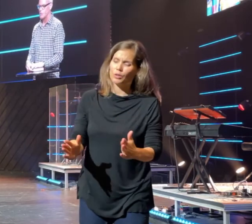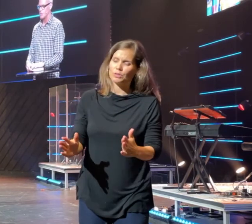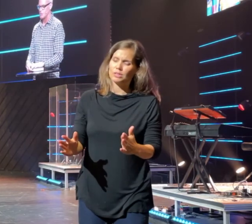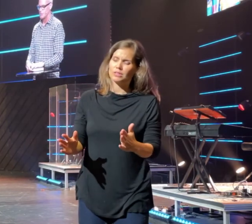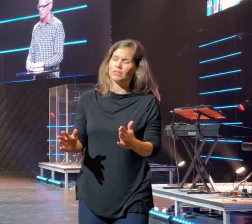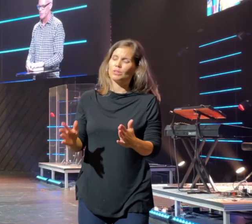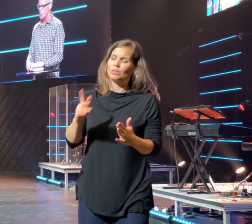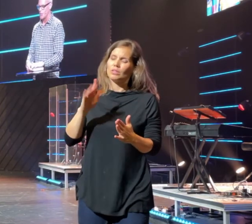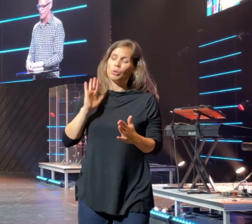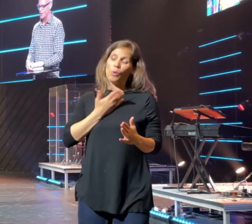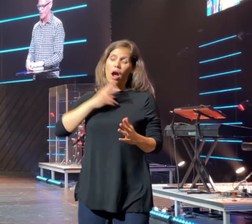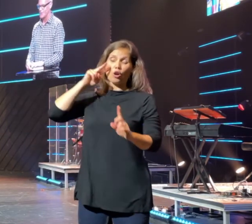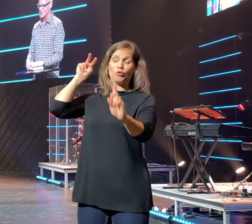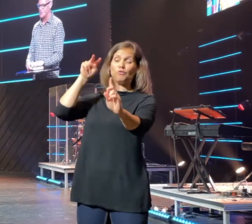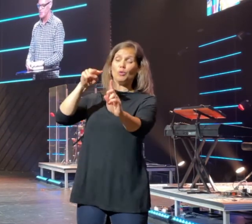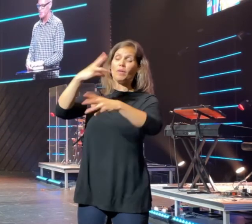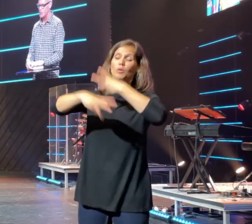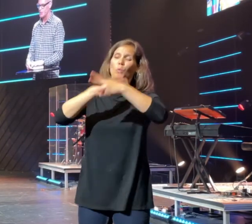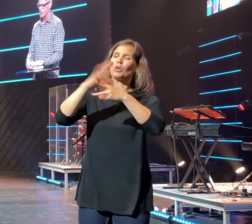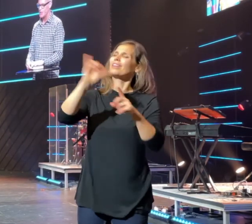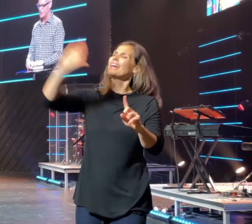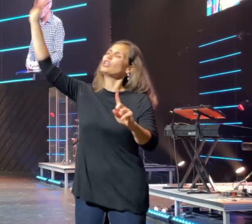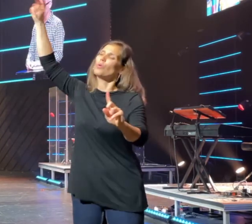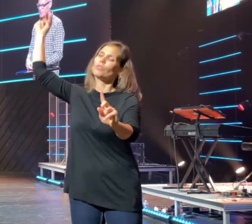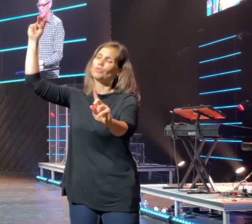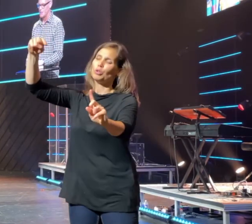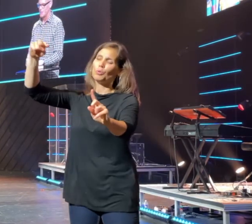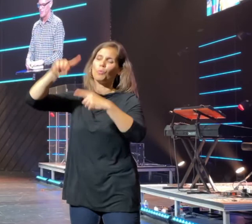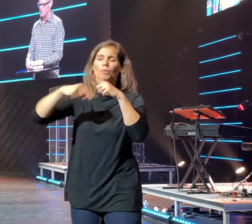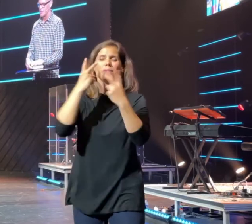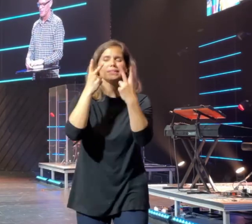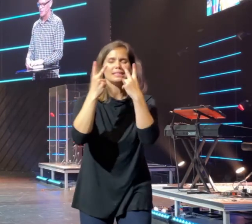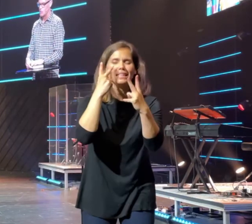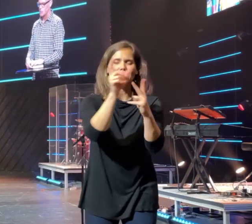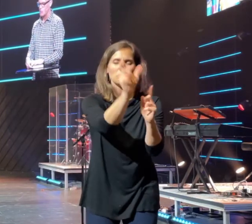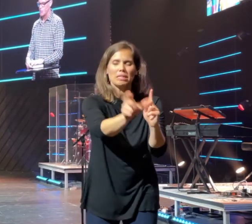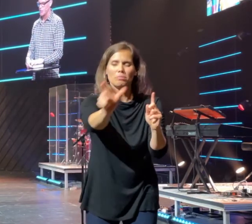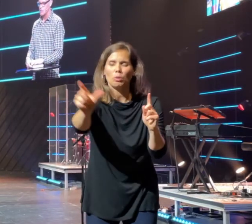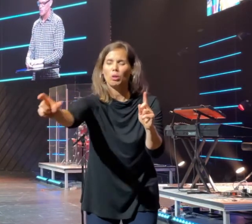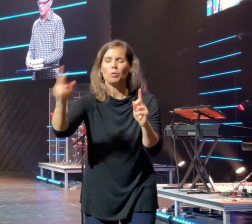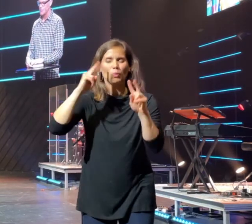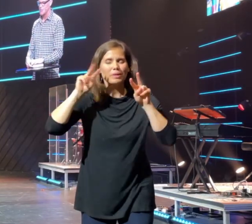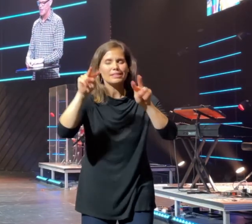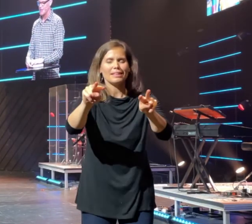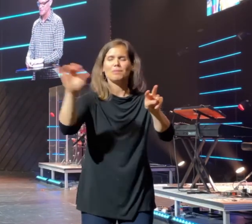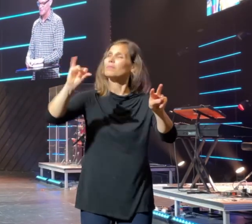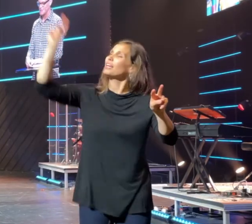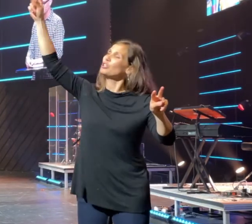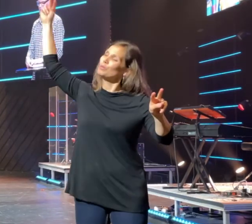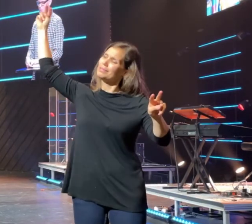you do, more anyway, who see people the way that you do, and Lord, who are willing to do whatever it